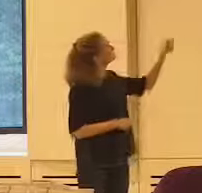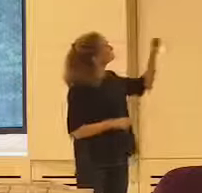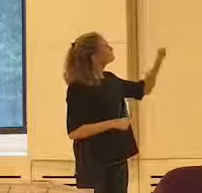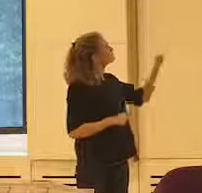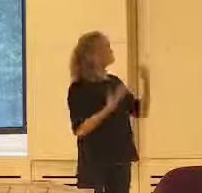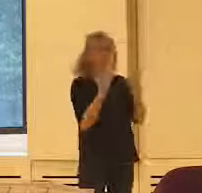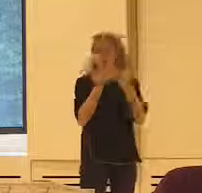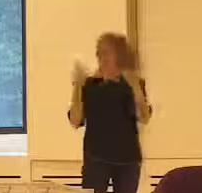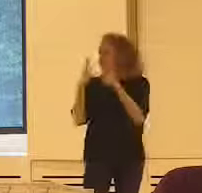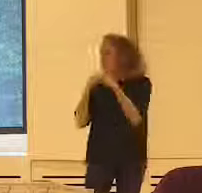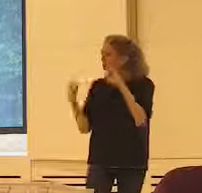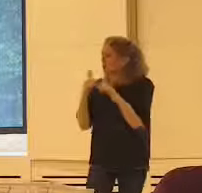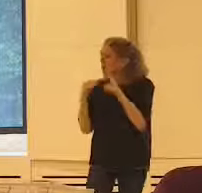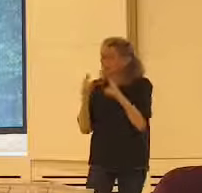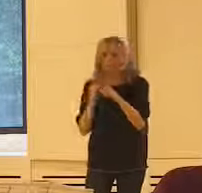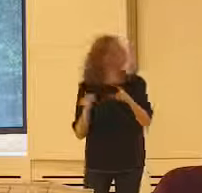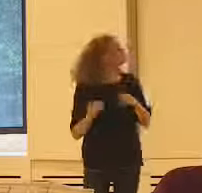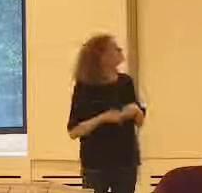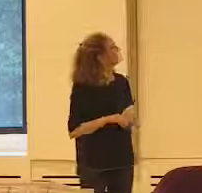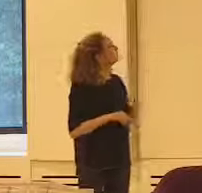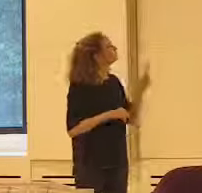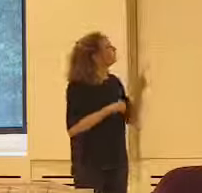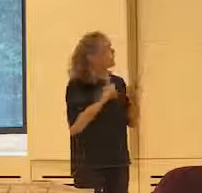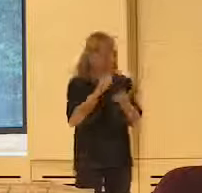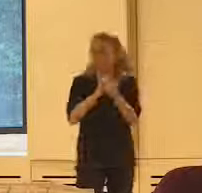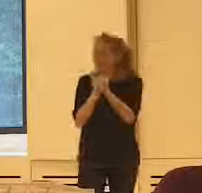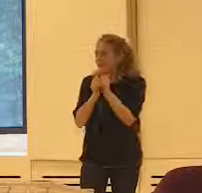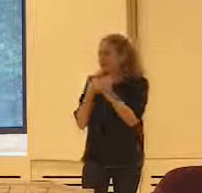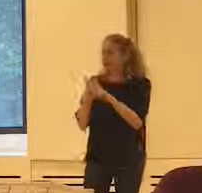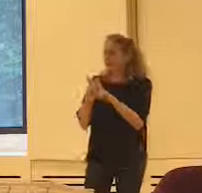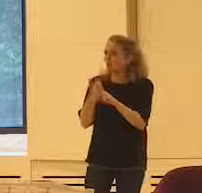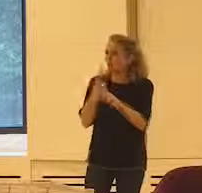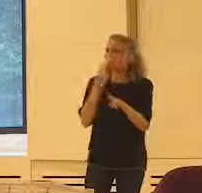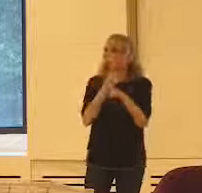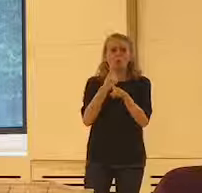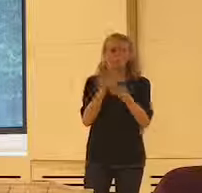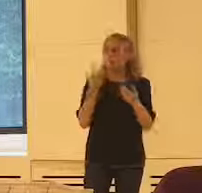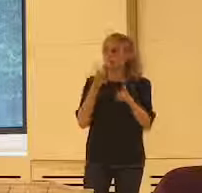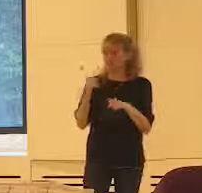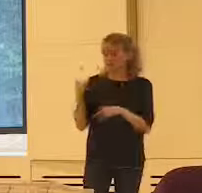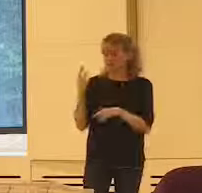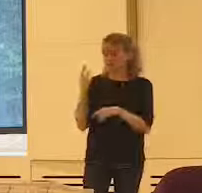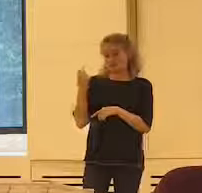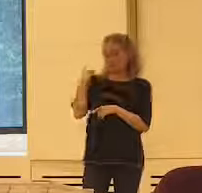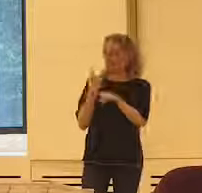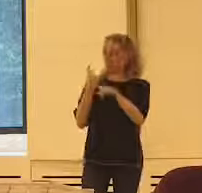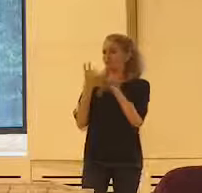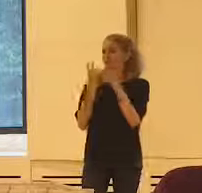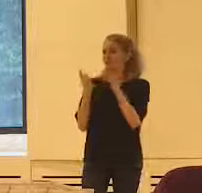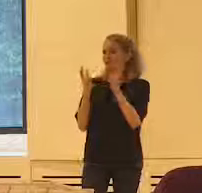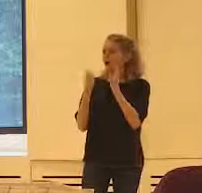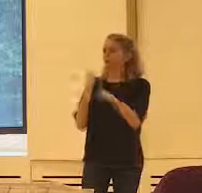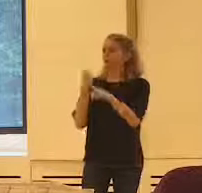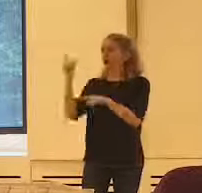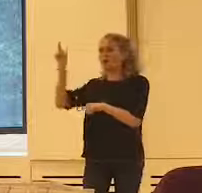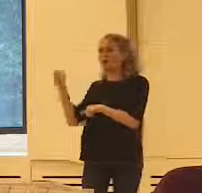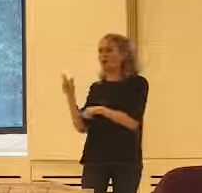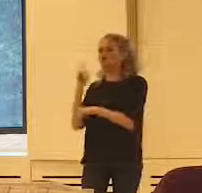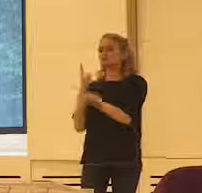show people their role models, peer support, talking about, last week there was